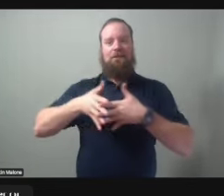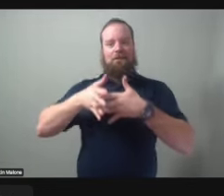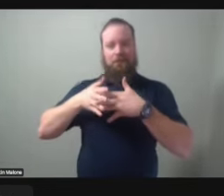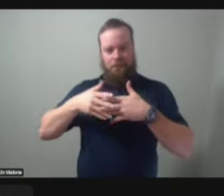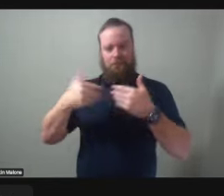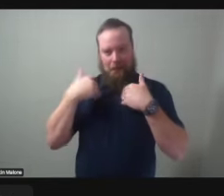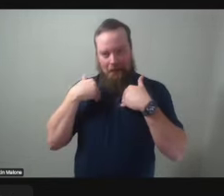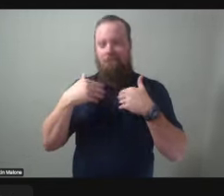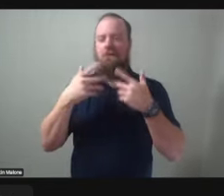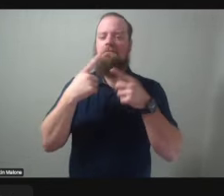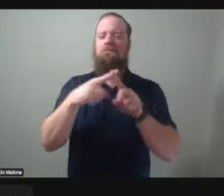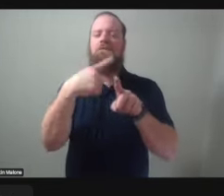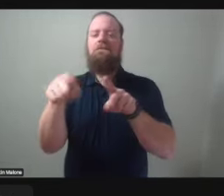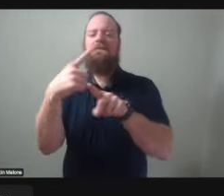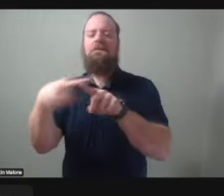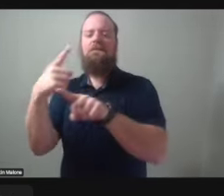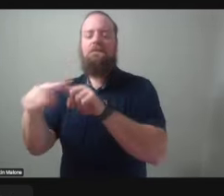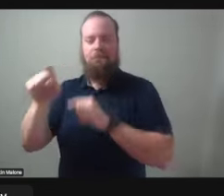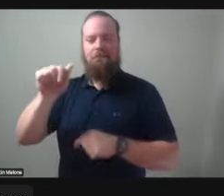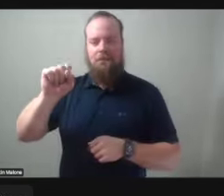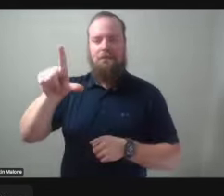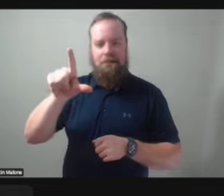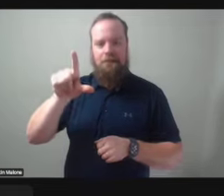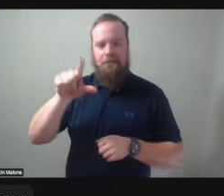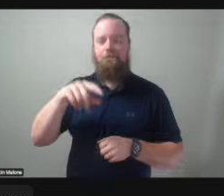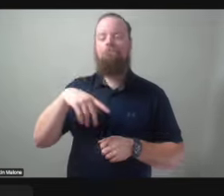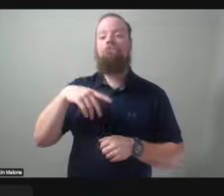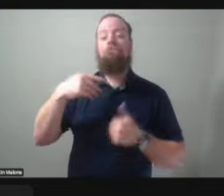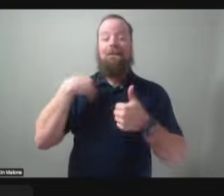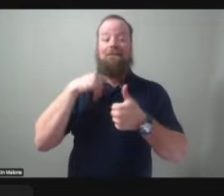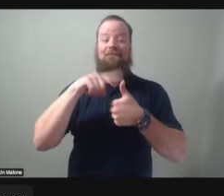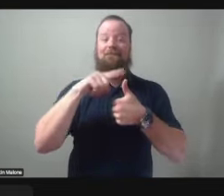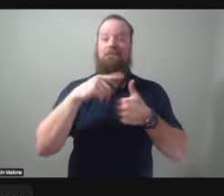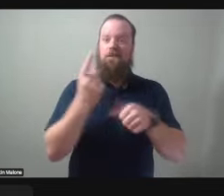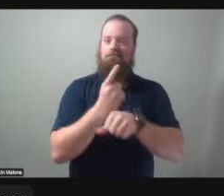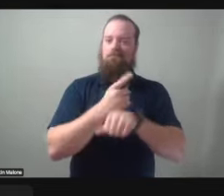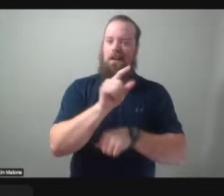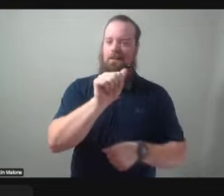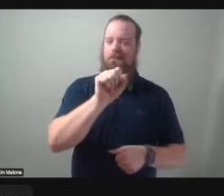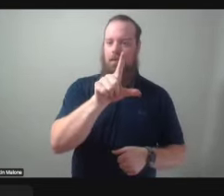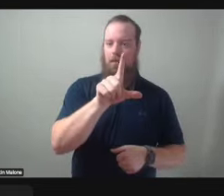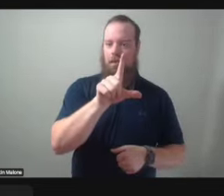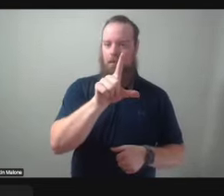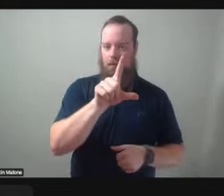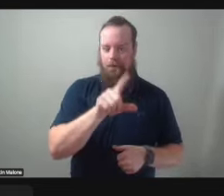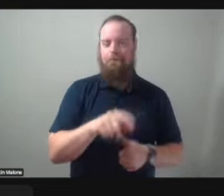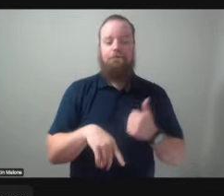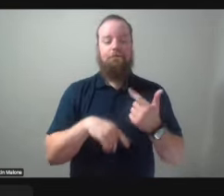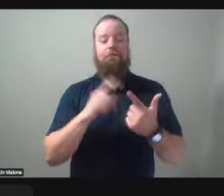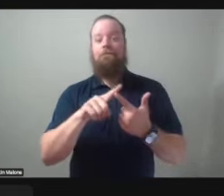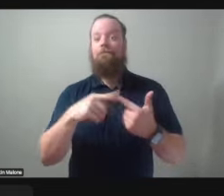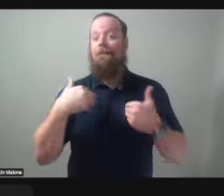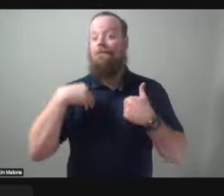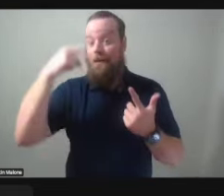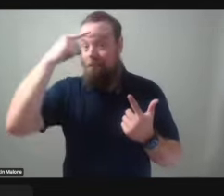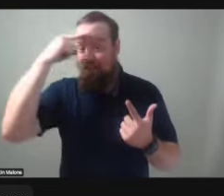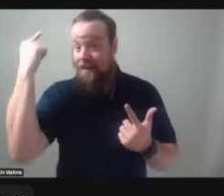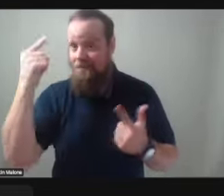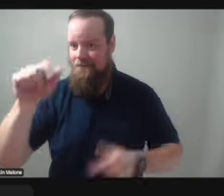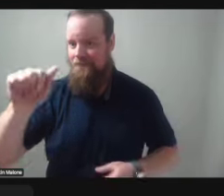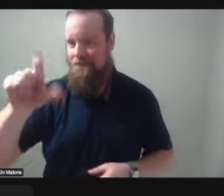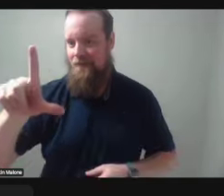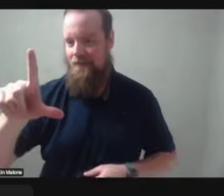and a language. Here in American culture, um, we have different kinds of